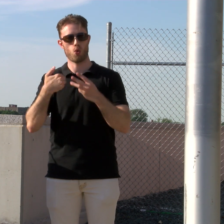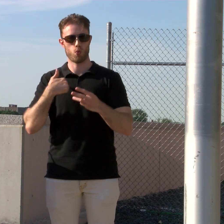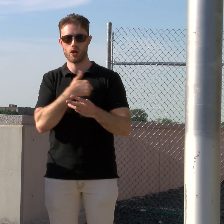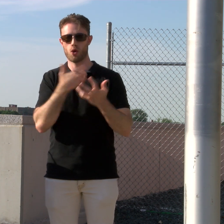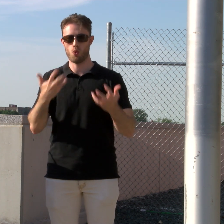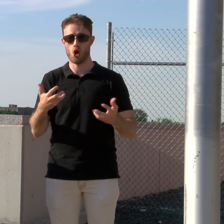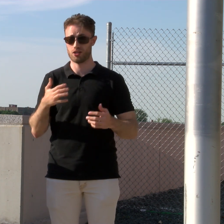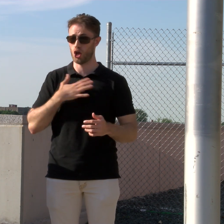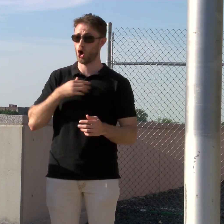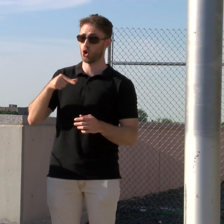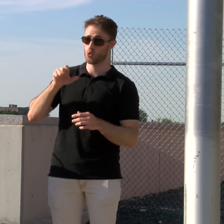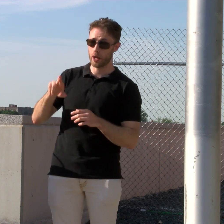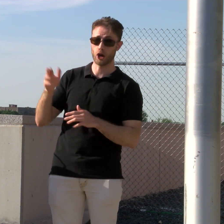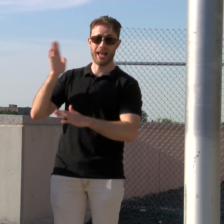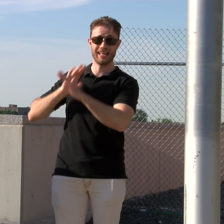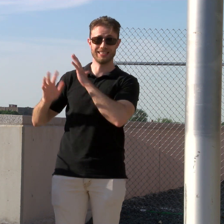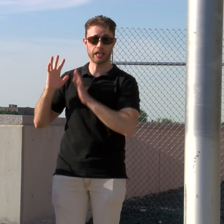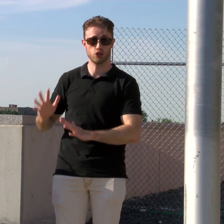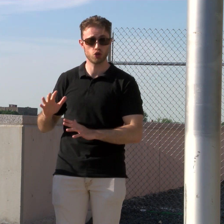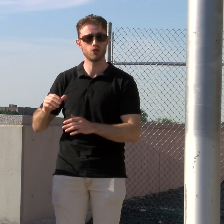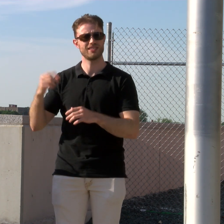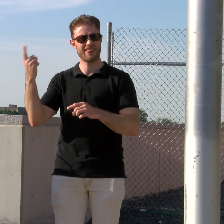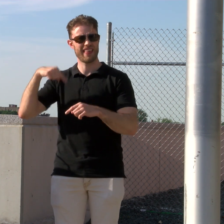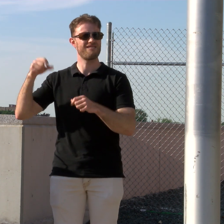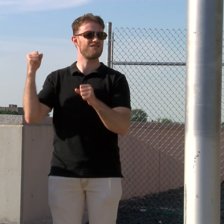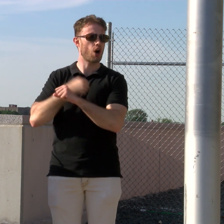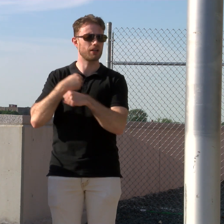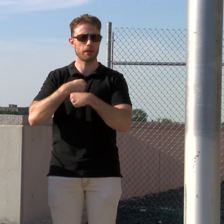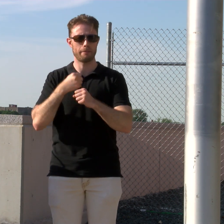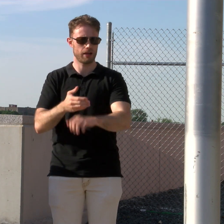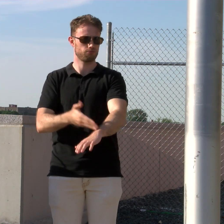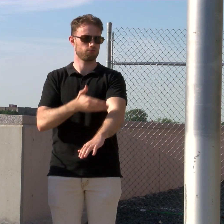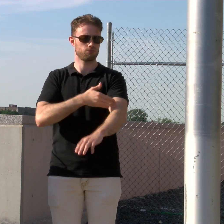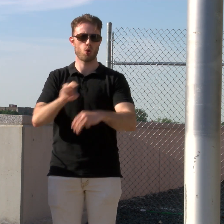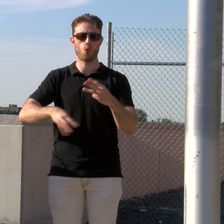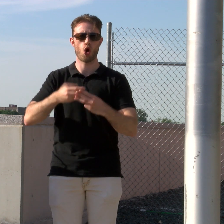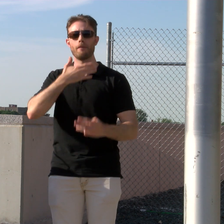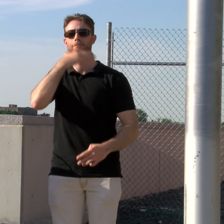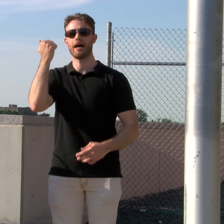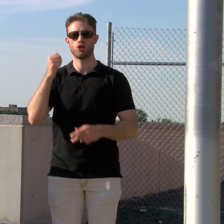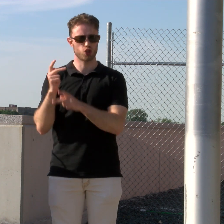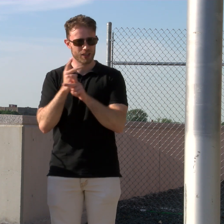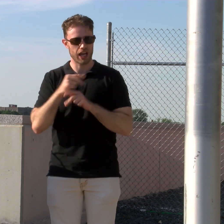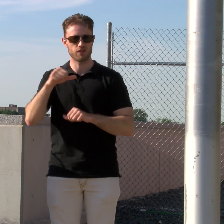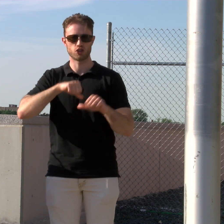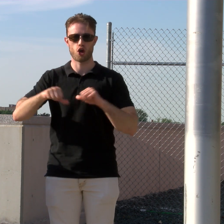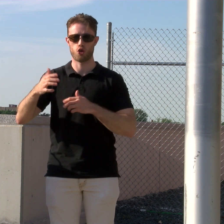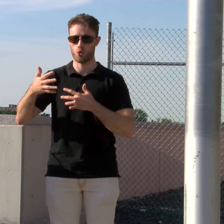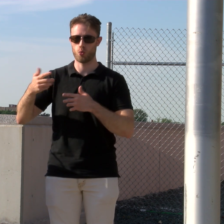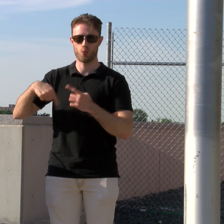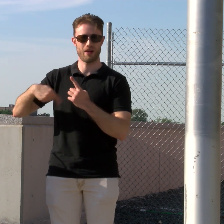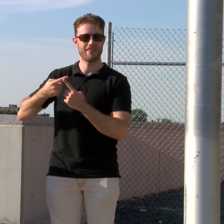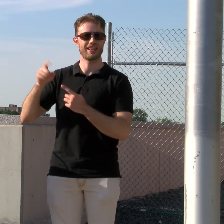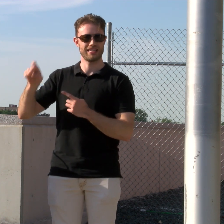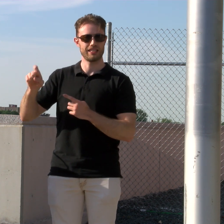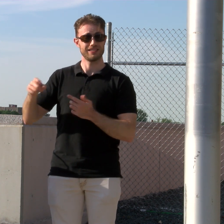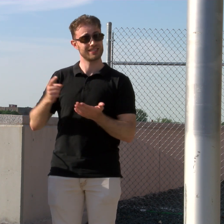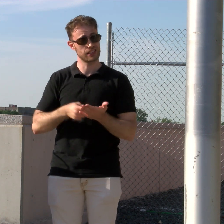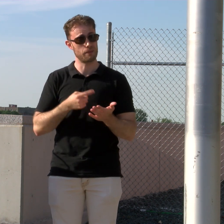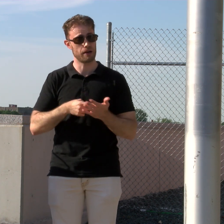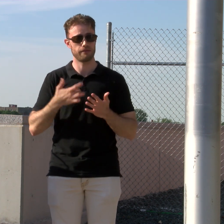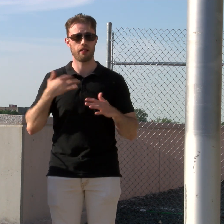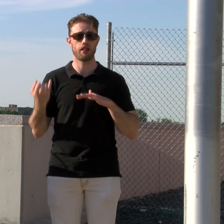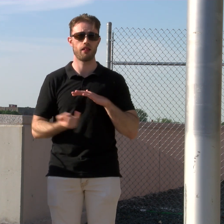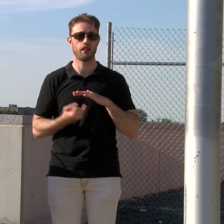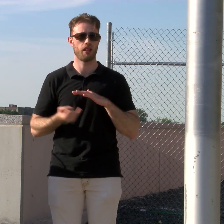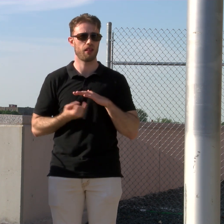and elders fought to make their worlds better and took care of each other in their time of need. While we sometimes feel more isolated